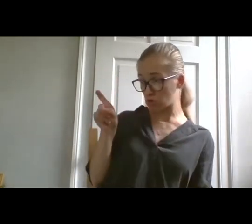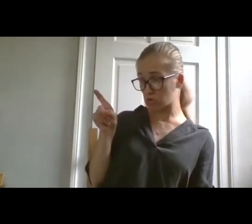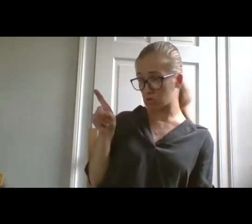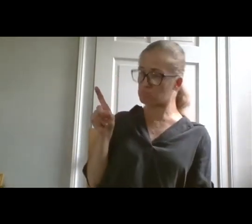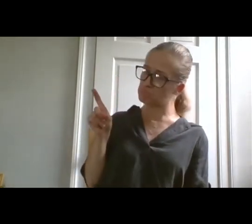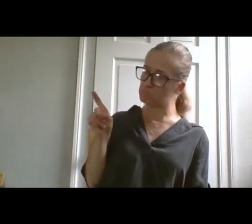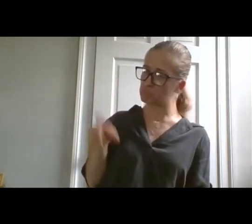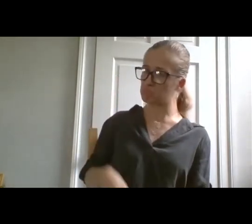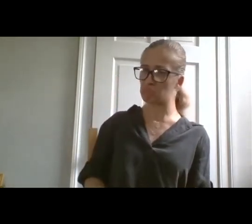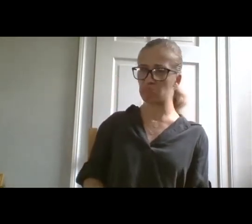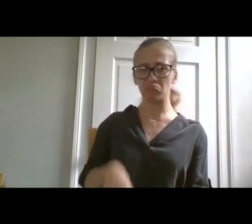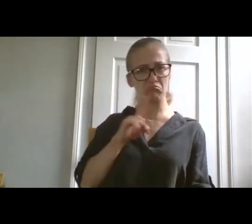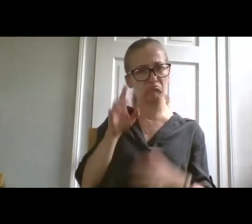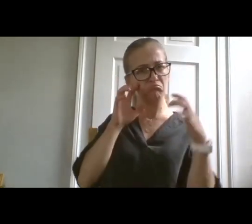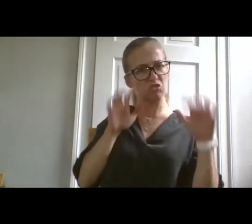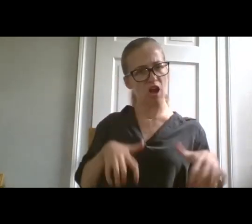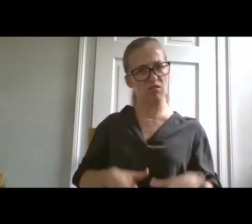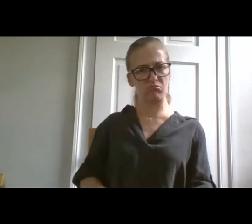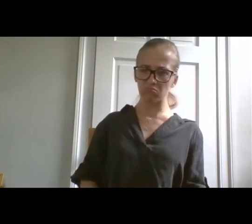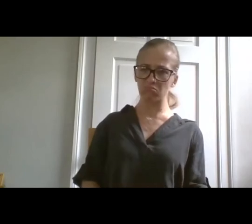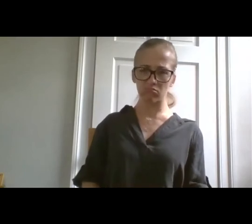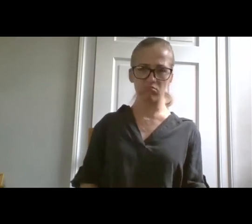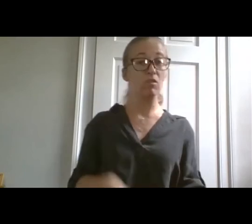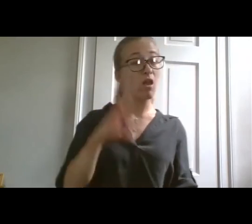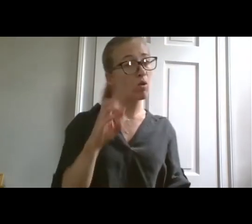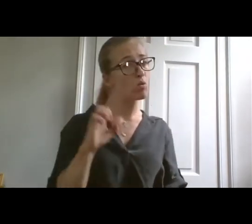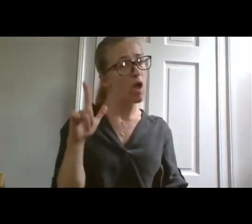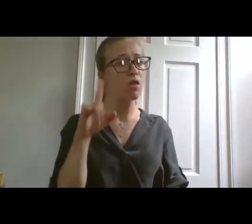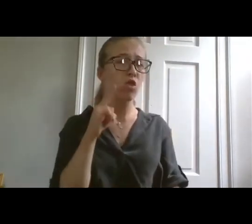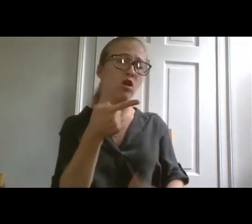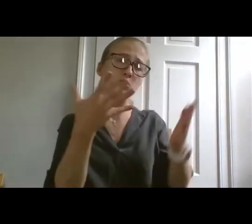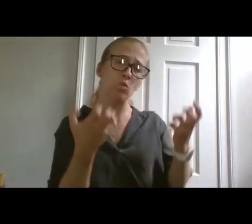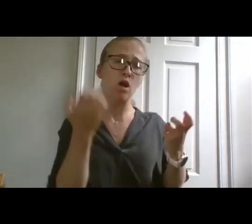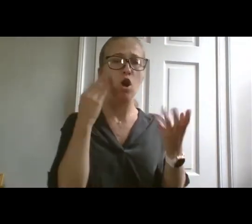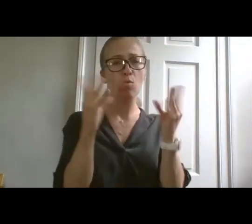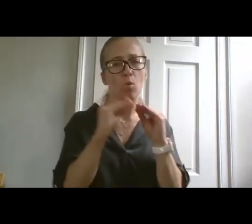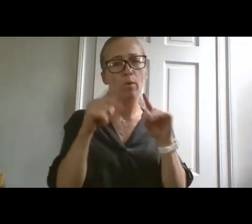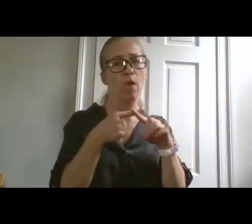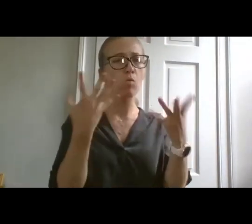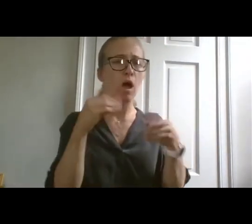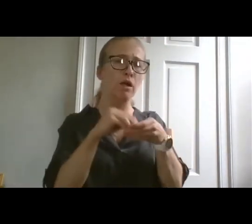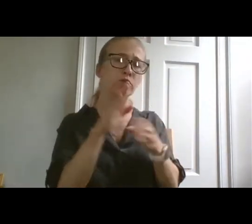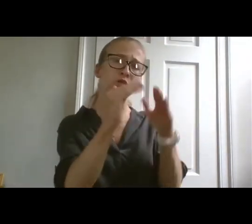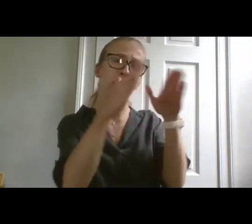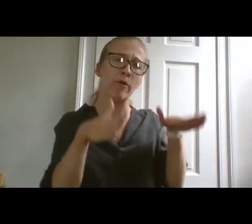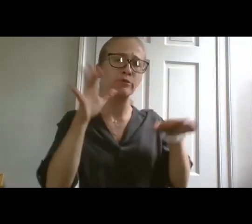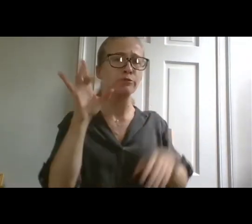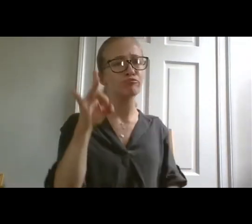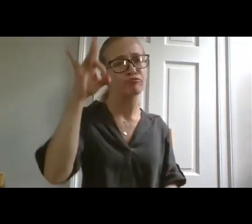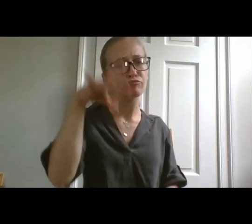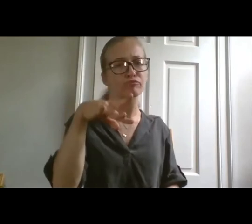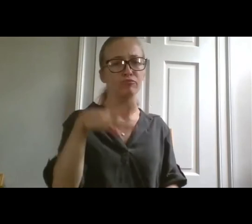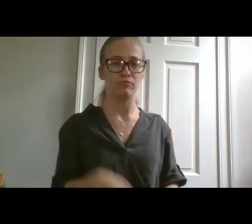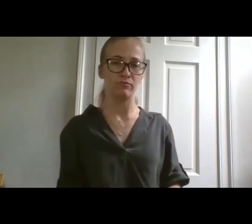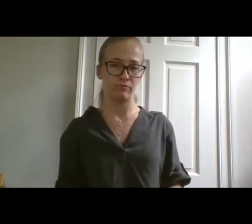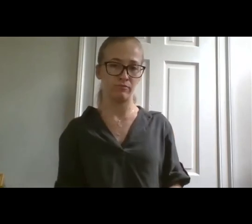frowning, truly alarmed now. Well, I just thought you'd want to know a little more about what's inside your house and all its